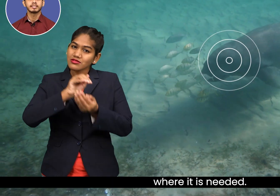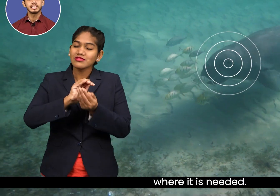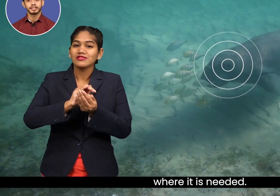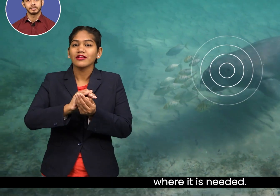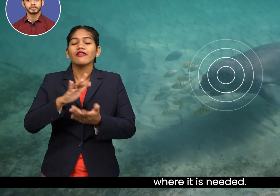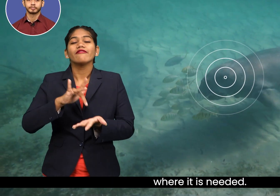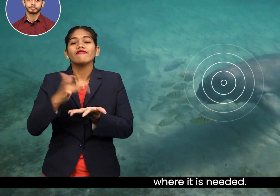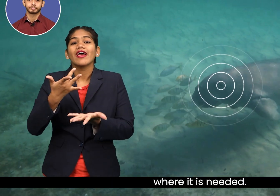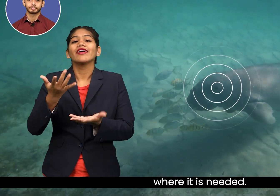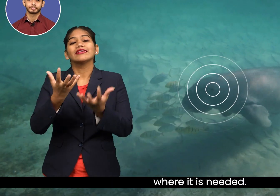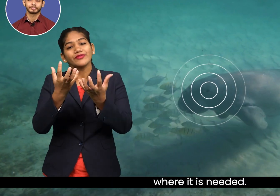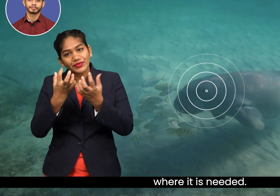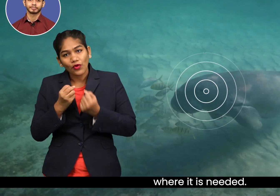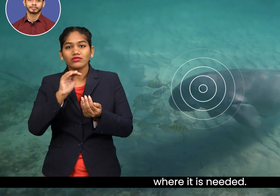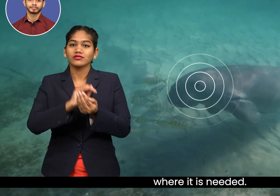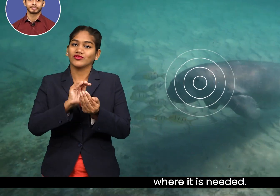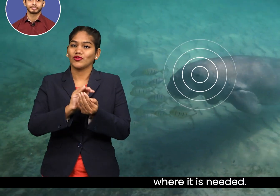it is needed.